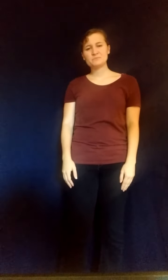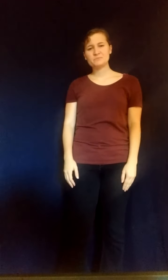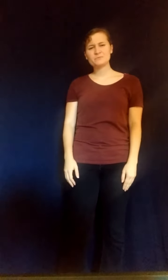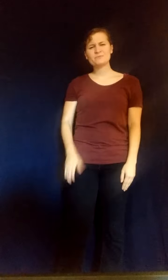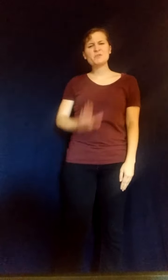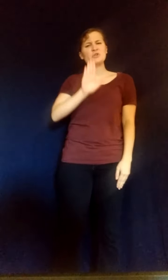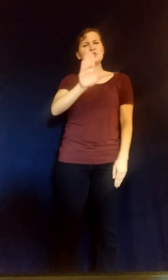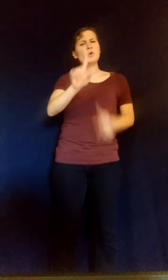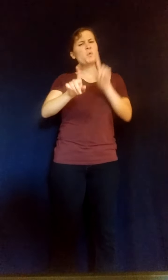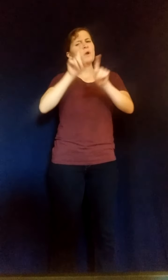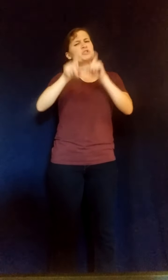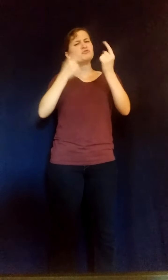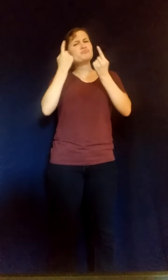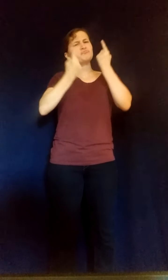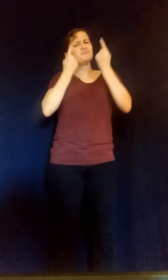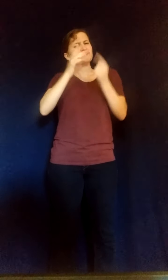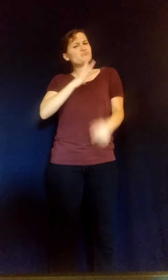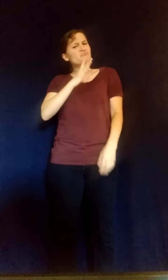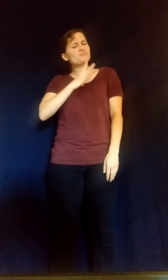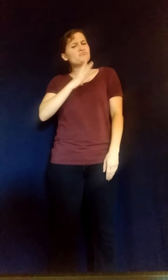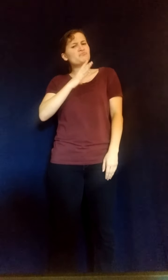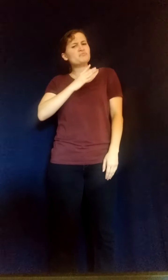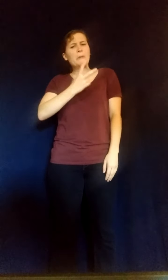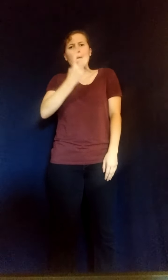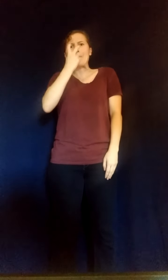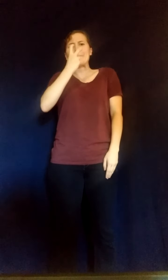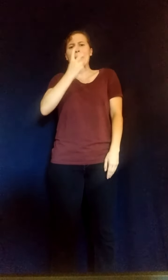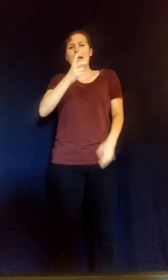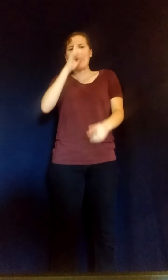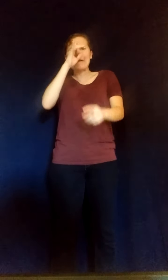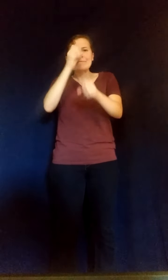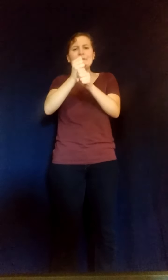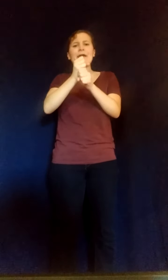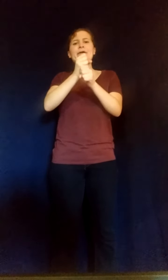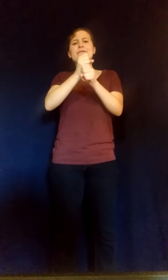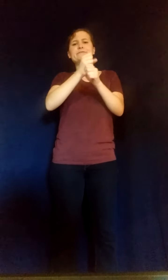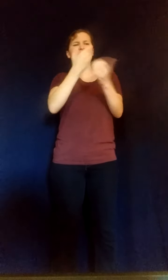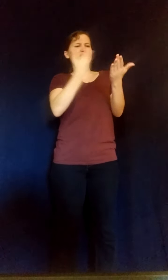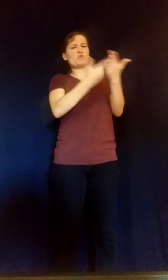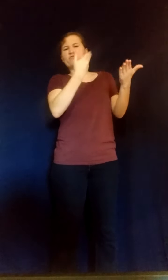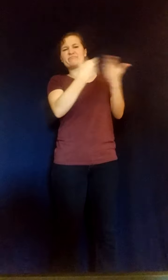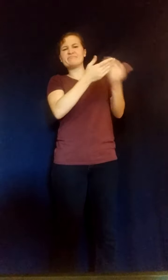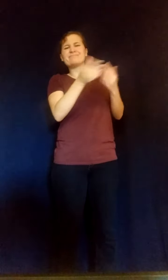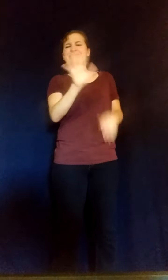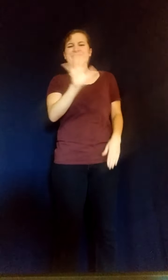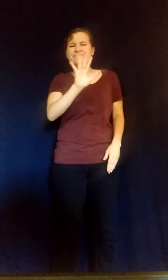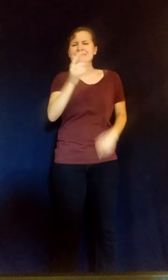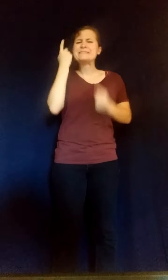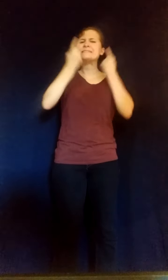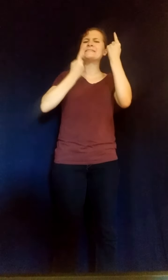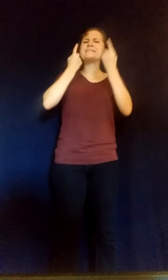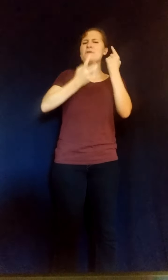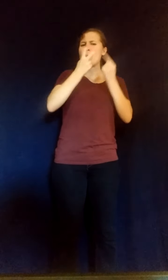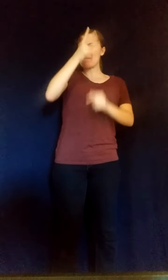questions. I'm not telling you to have a blind faith. I'm telling you to consider the blind men who had faith and believed my